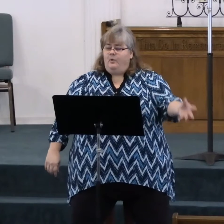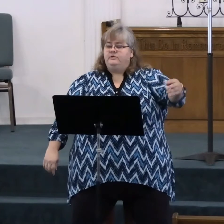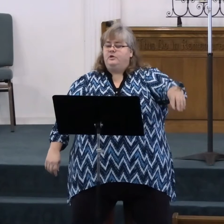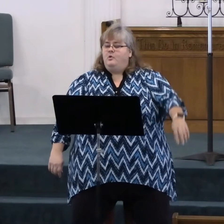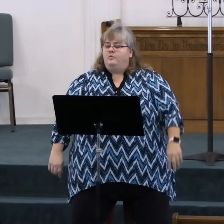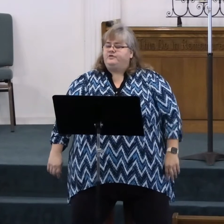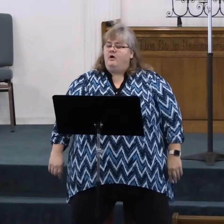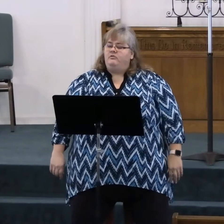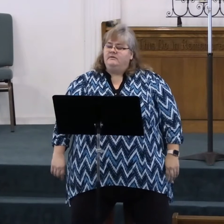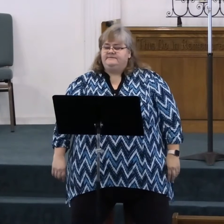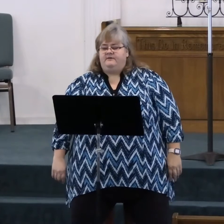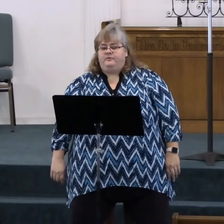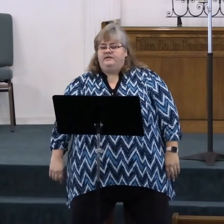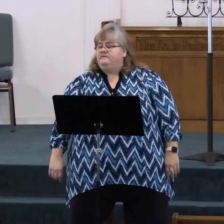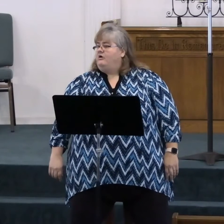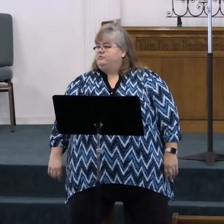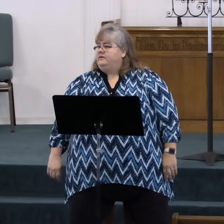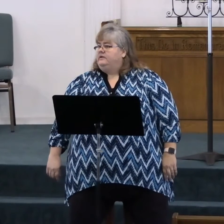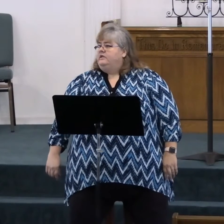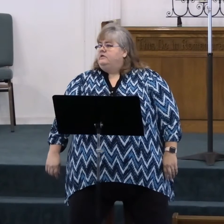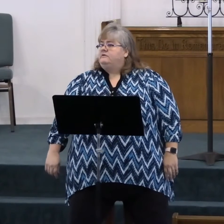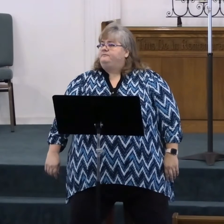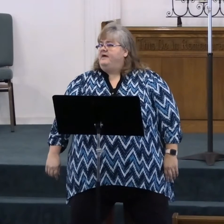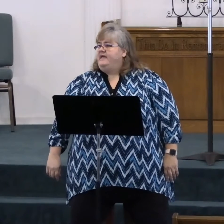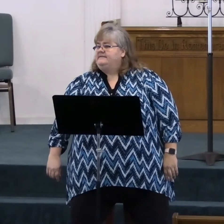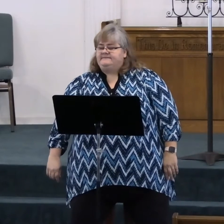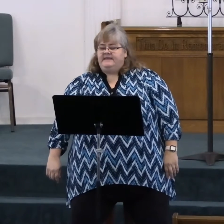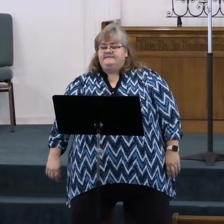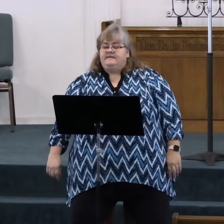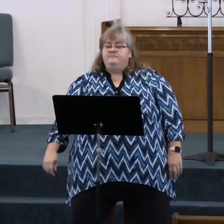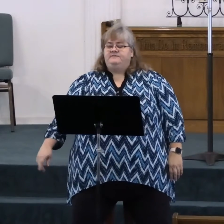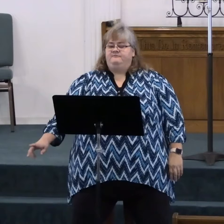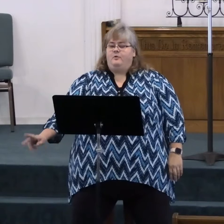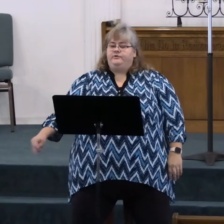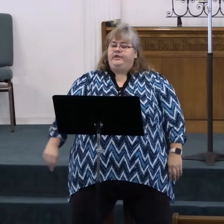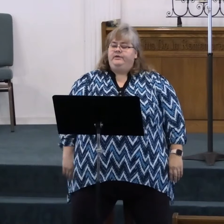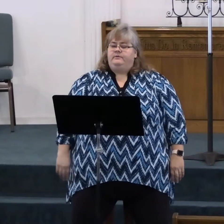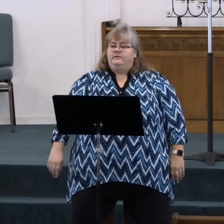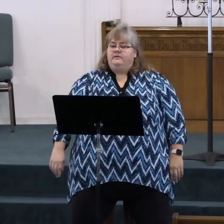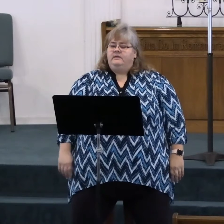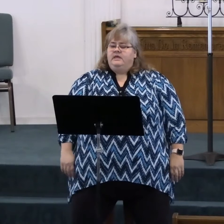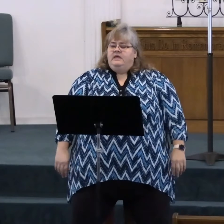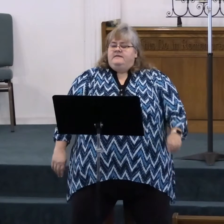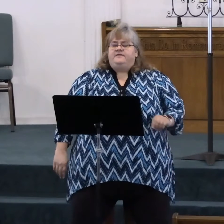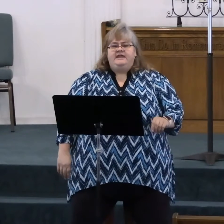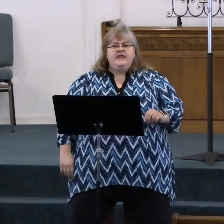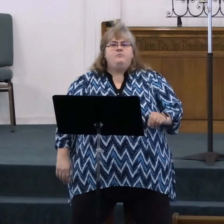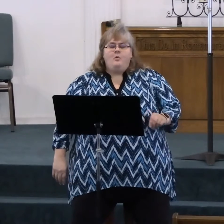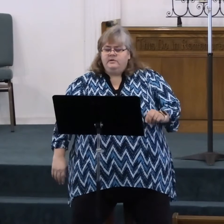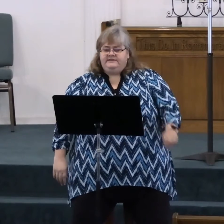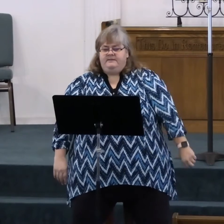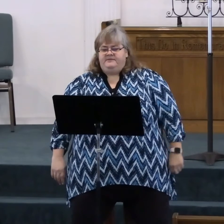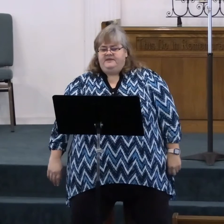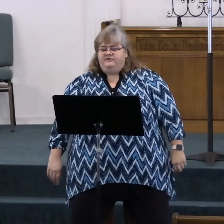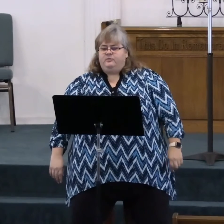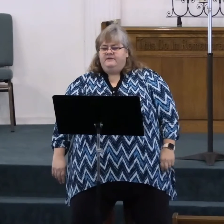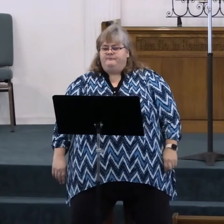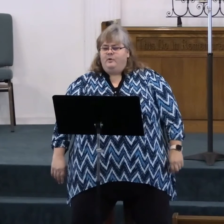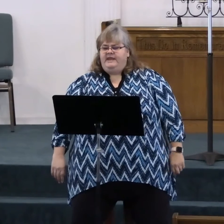exhort with all longsuffering and doctrine. You can find that in 2 Timothy 4:2. Then he warned Timothy in 3 and 4, he